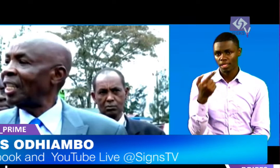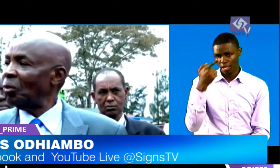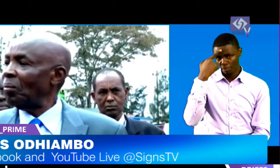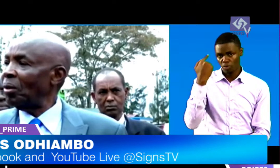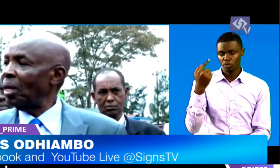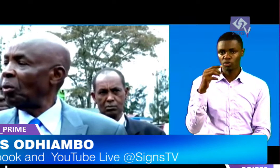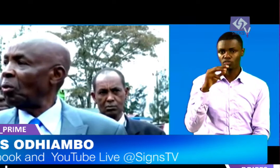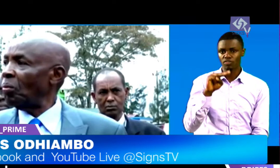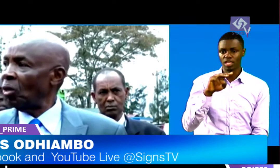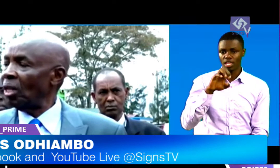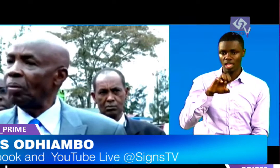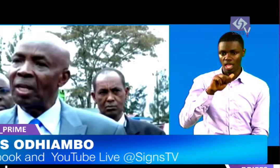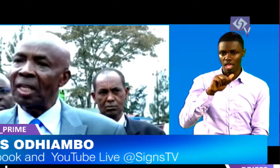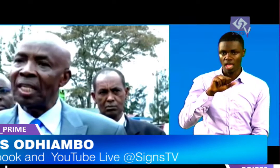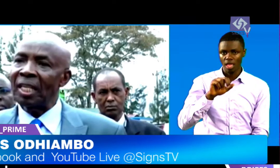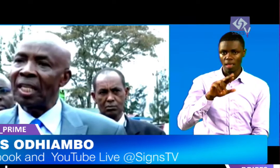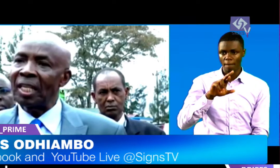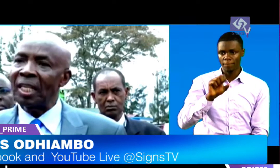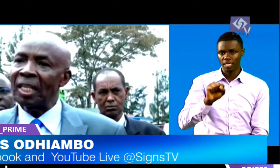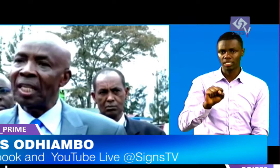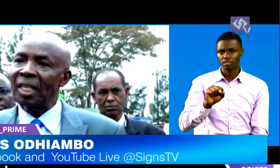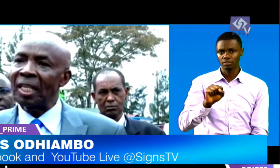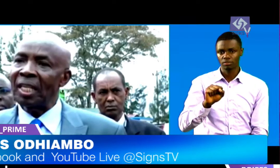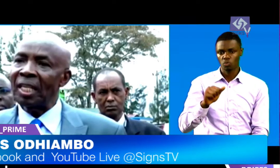measures that we have been able to put in place.